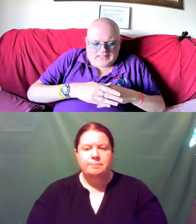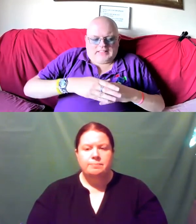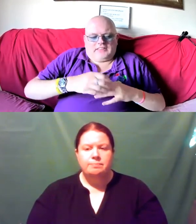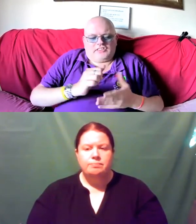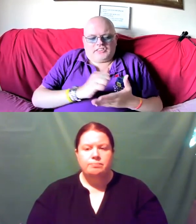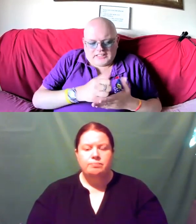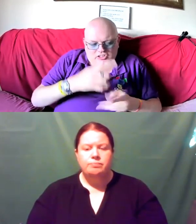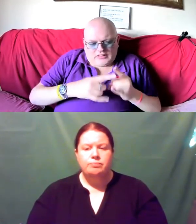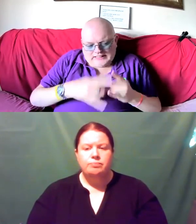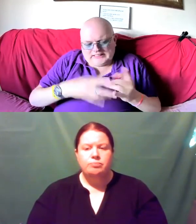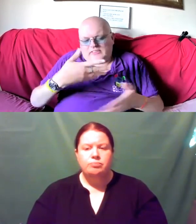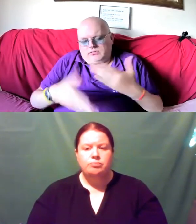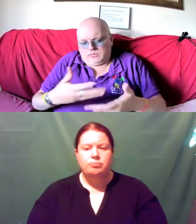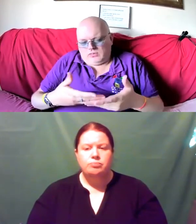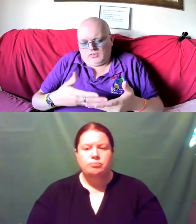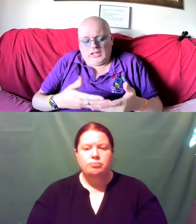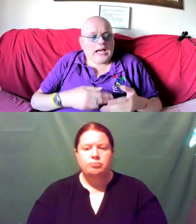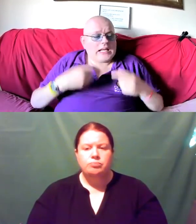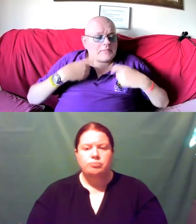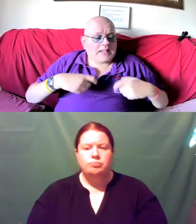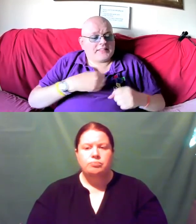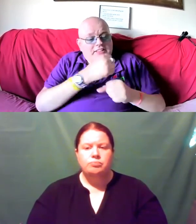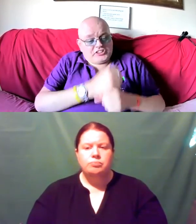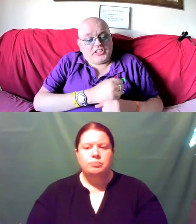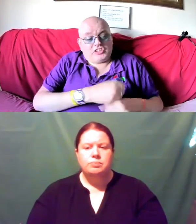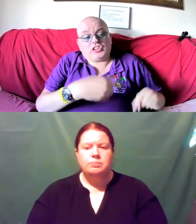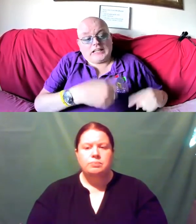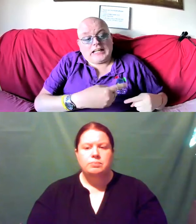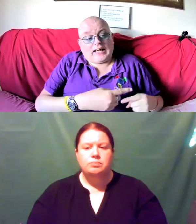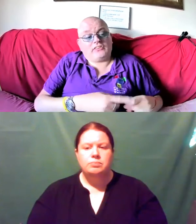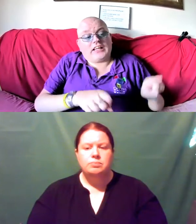those churches and ministers that want to do it. So